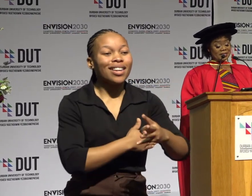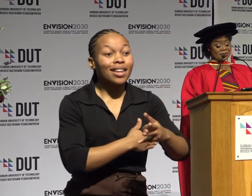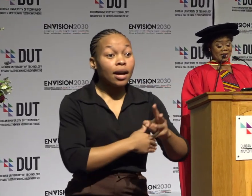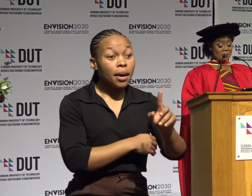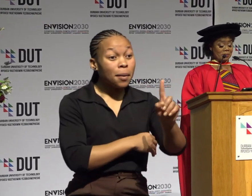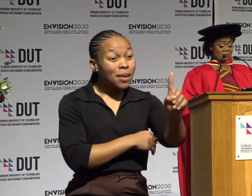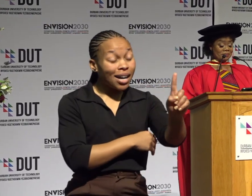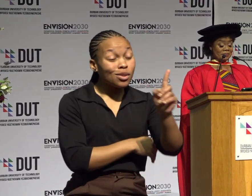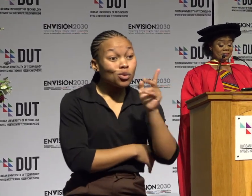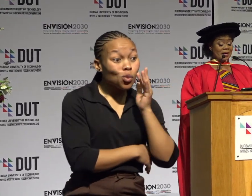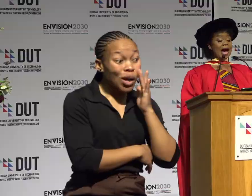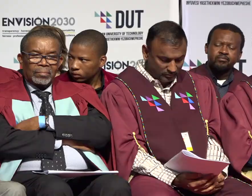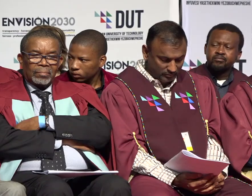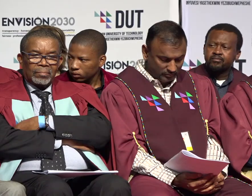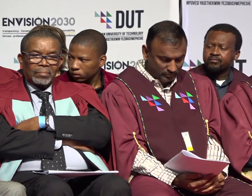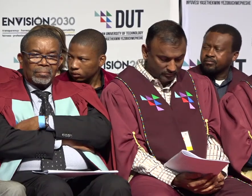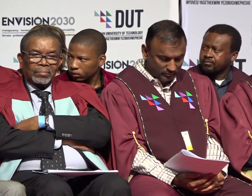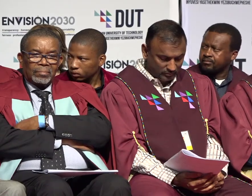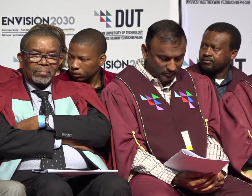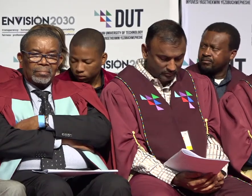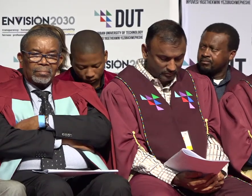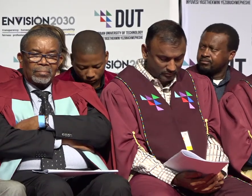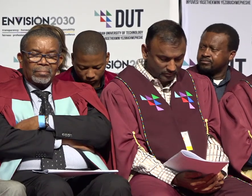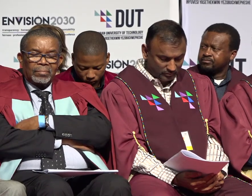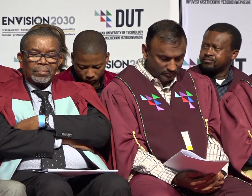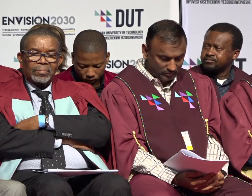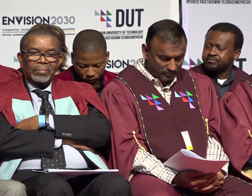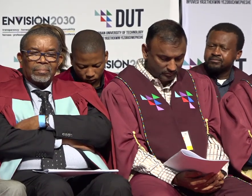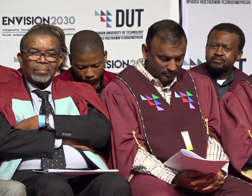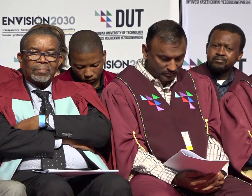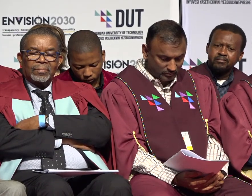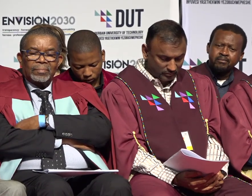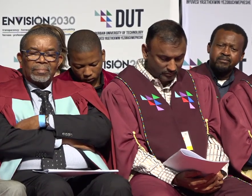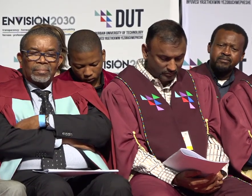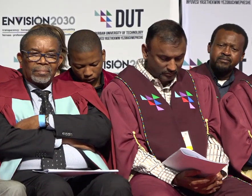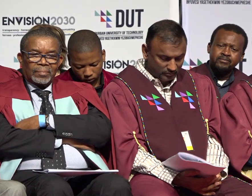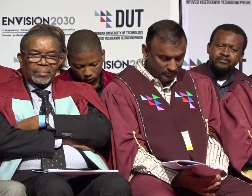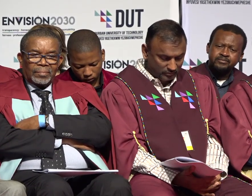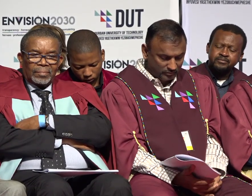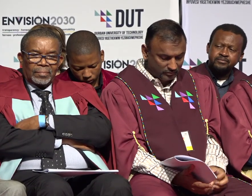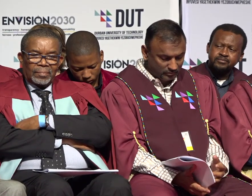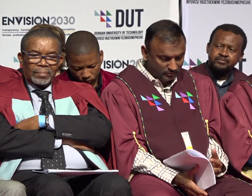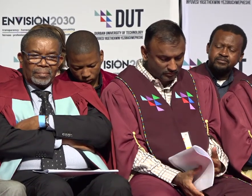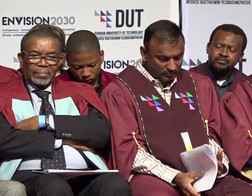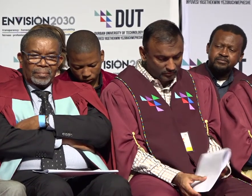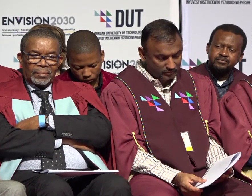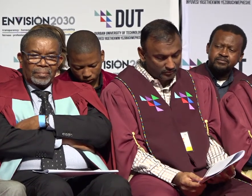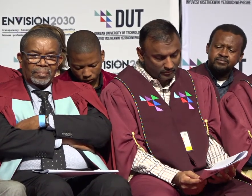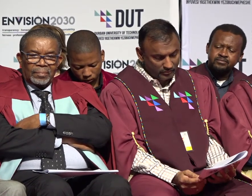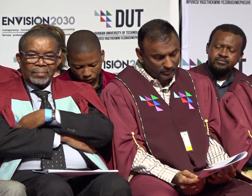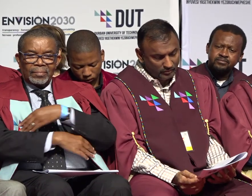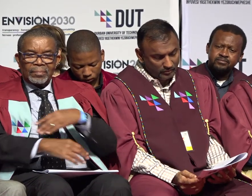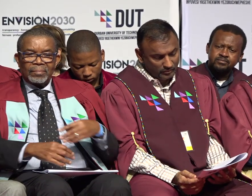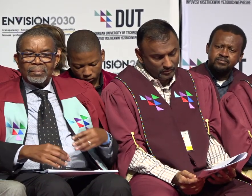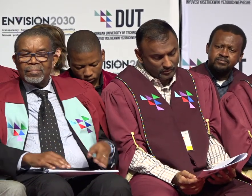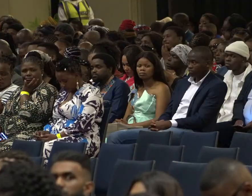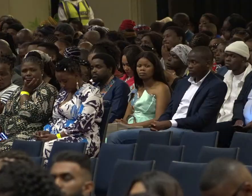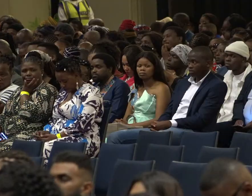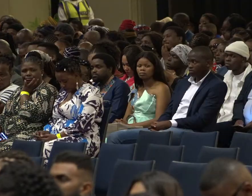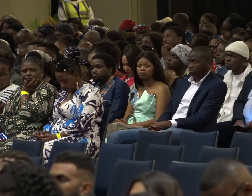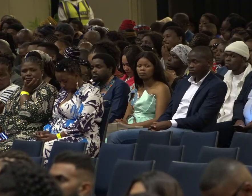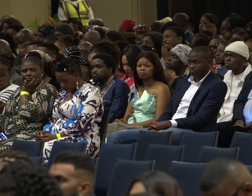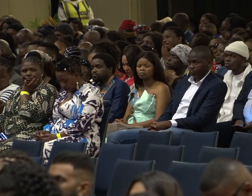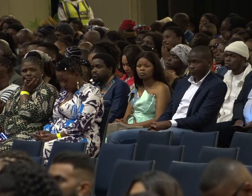happened to him, I too have discovered the secret. after climbing a great